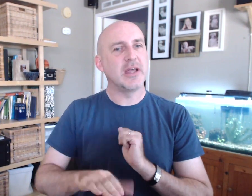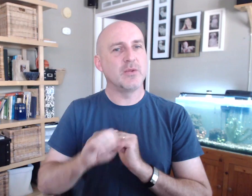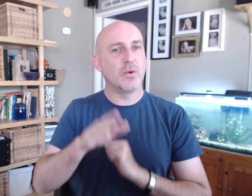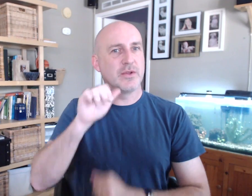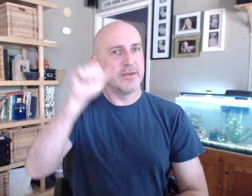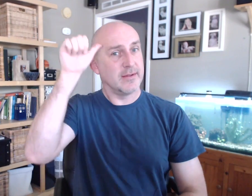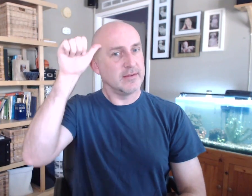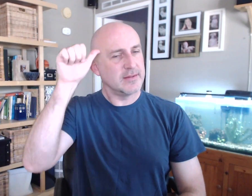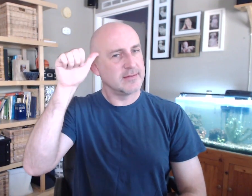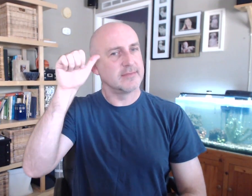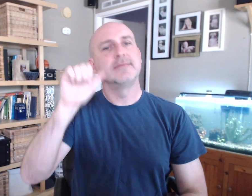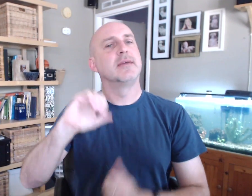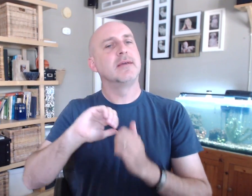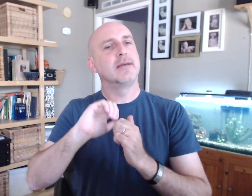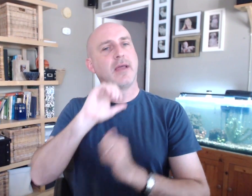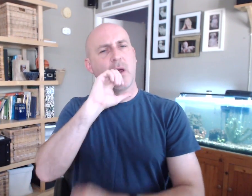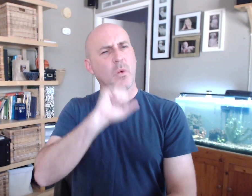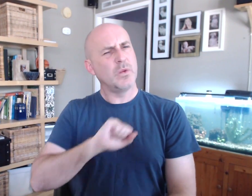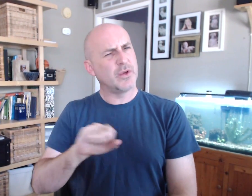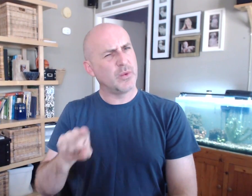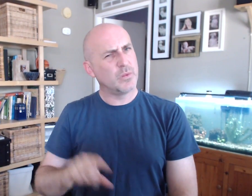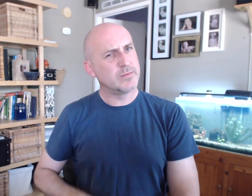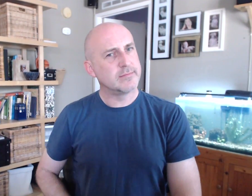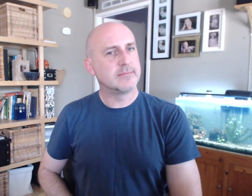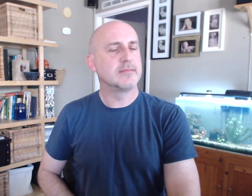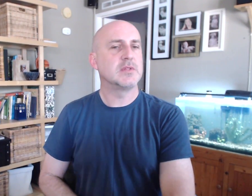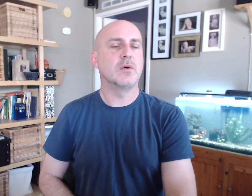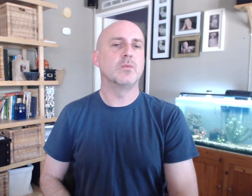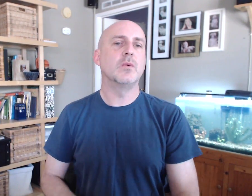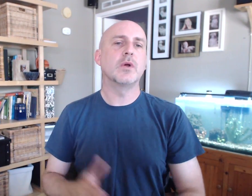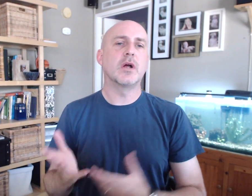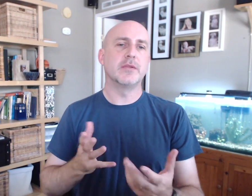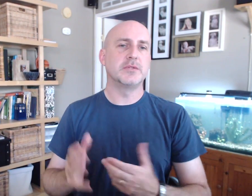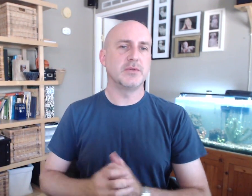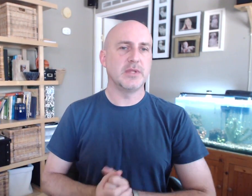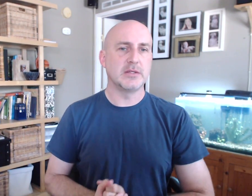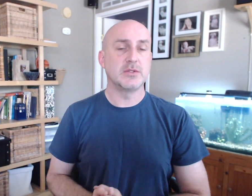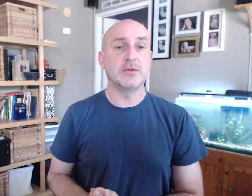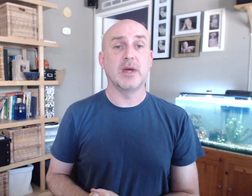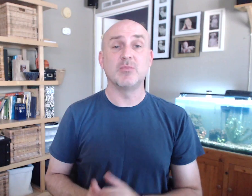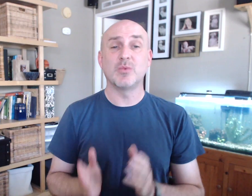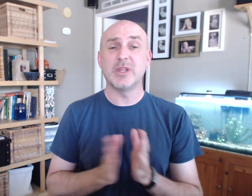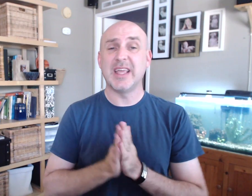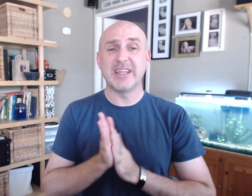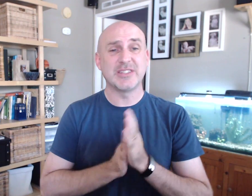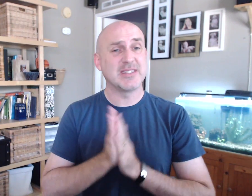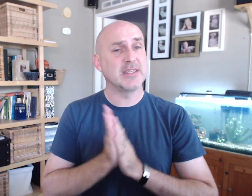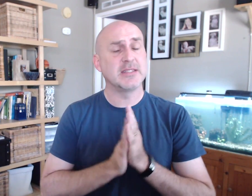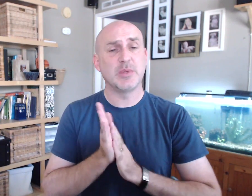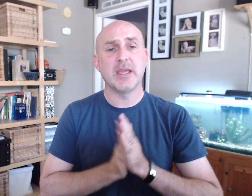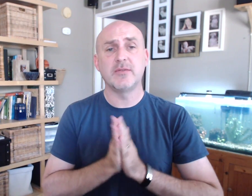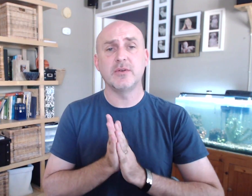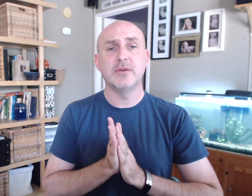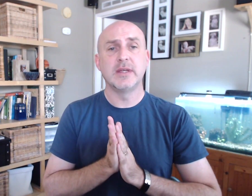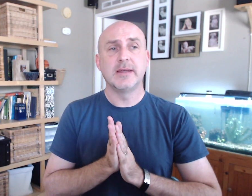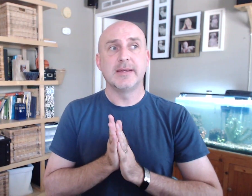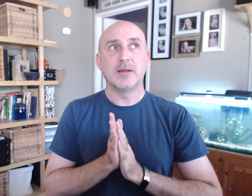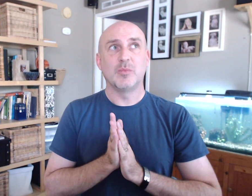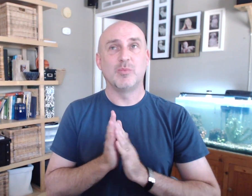or an adult, how old are you? So we'll work on those two things too. I'm really anxious to get to behavior,